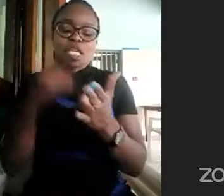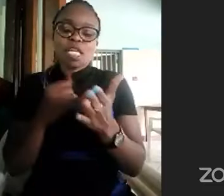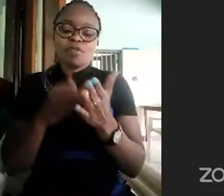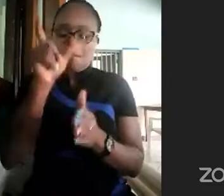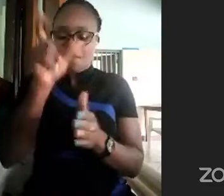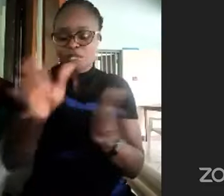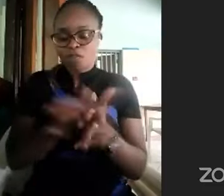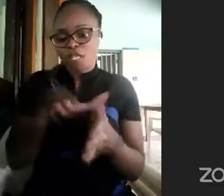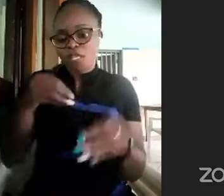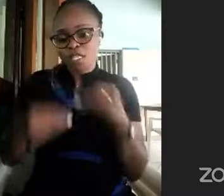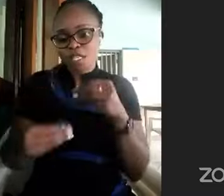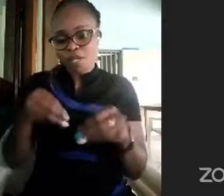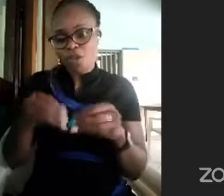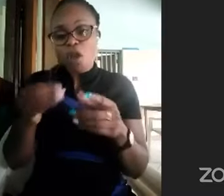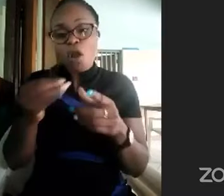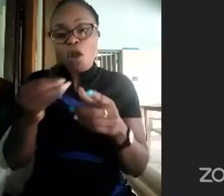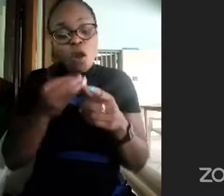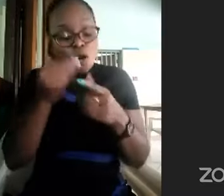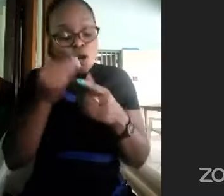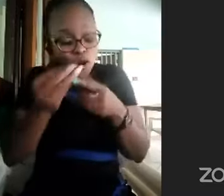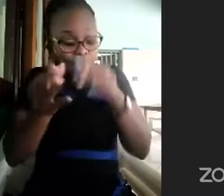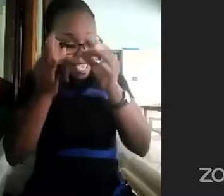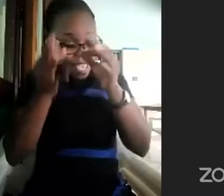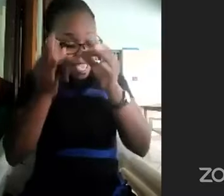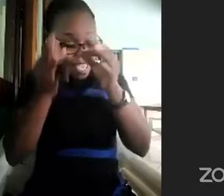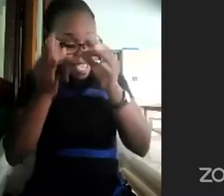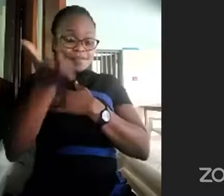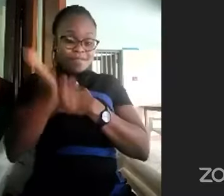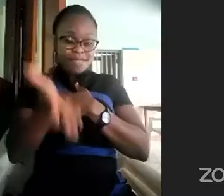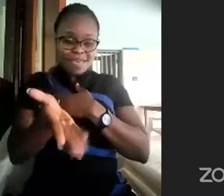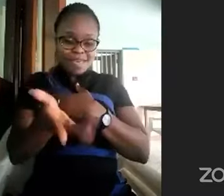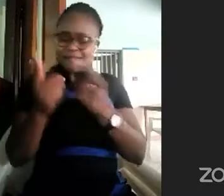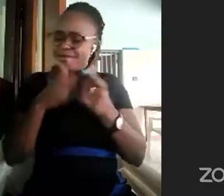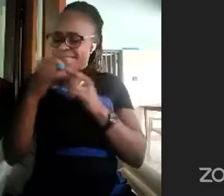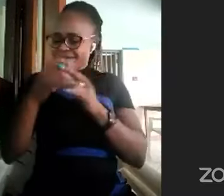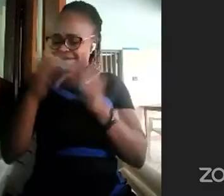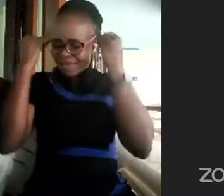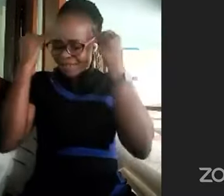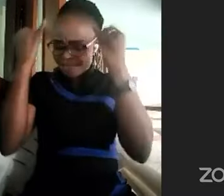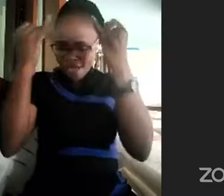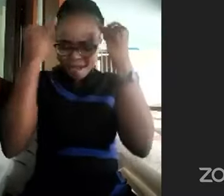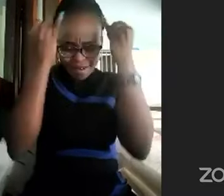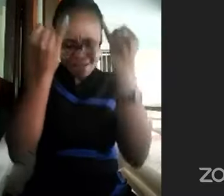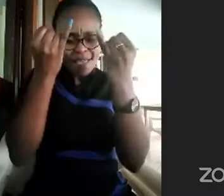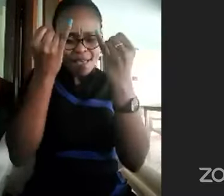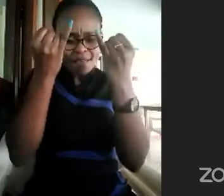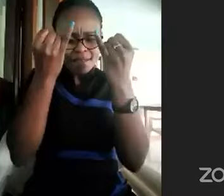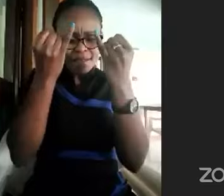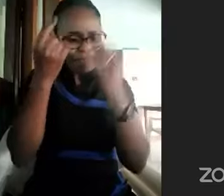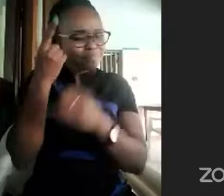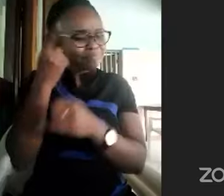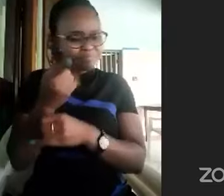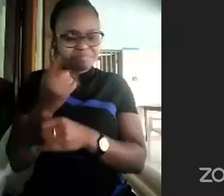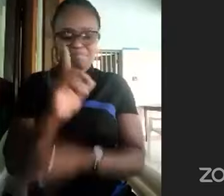into consideration very well. Their voices are not heard and responded to very well. So you find that many a times resources are